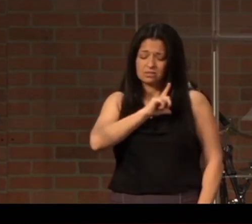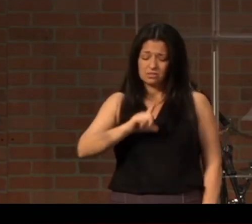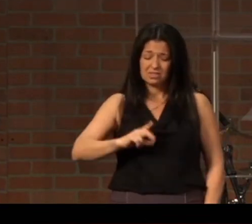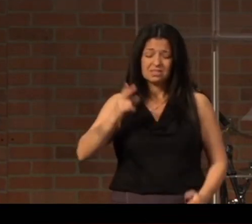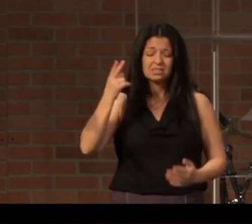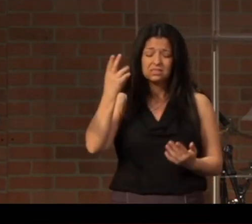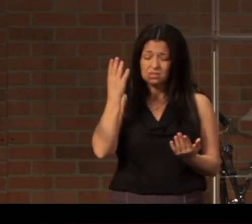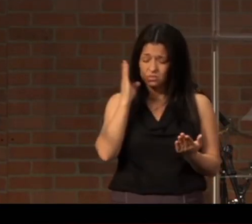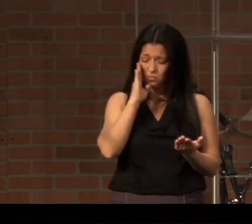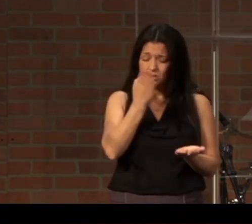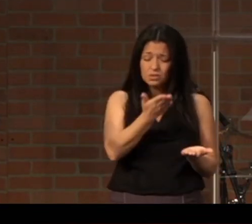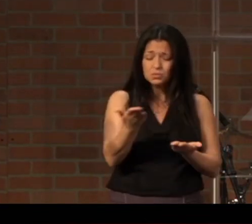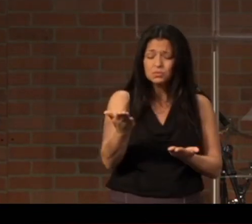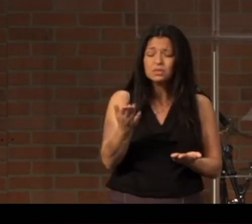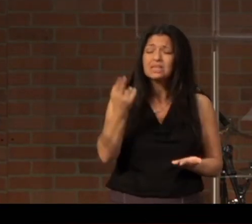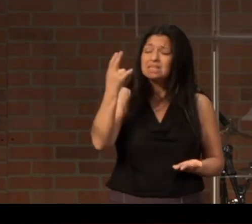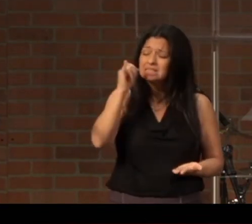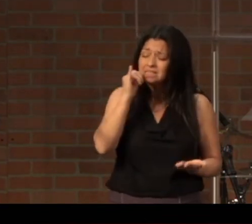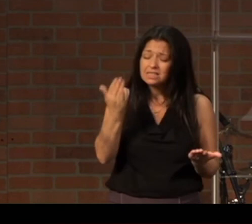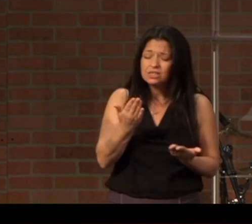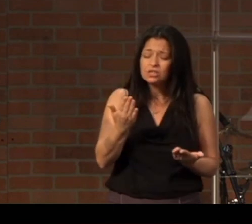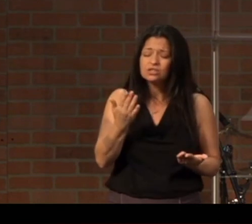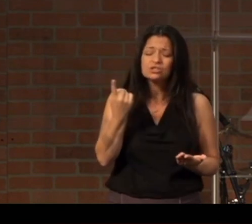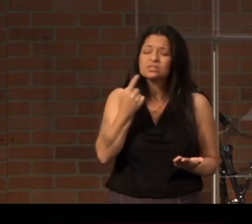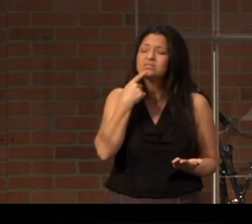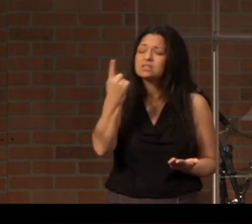Won't you say, Jesus, I've sinned against you and I'm sorry.